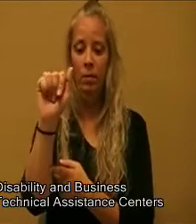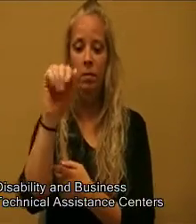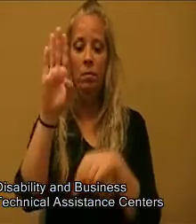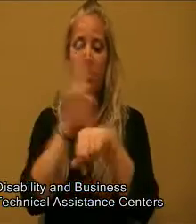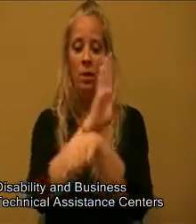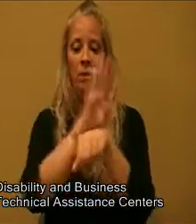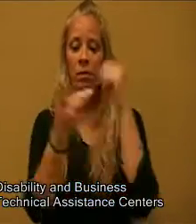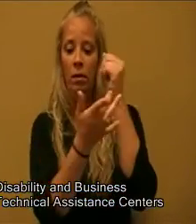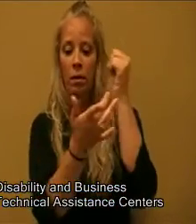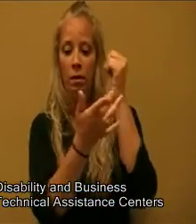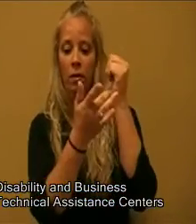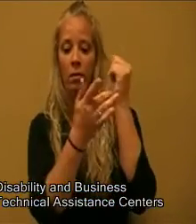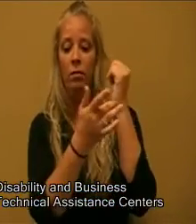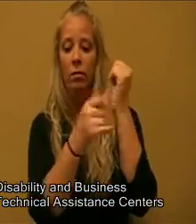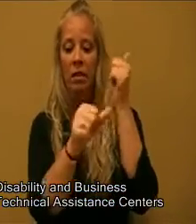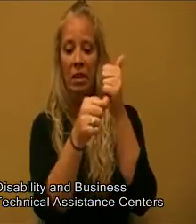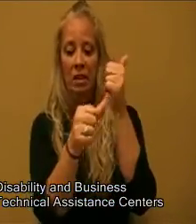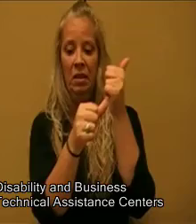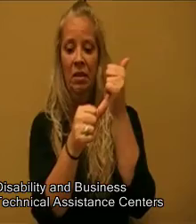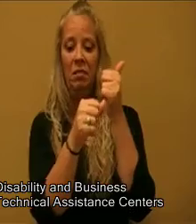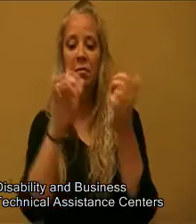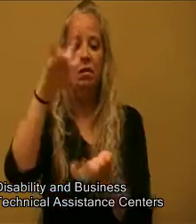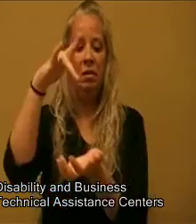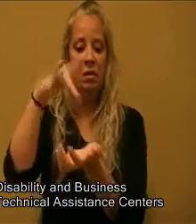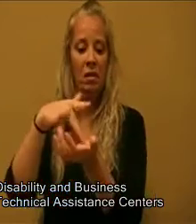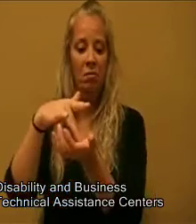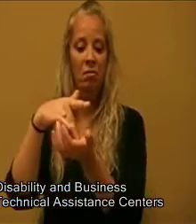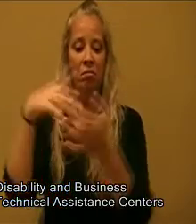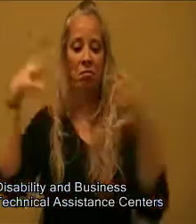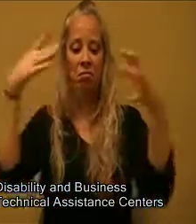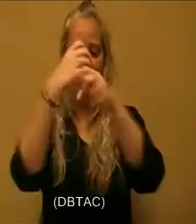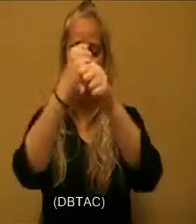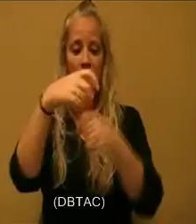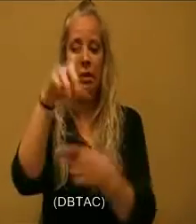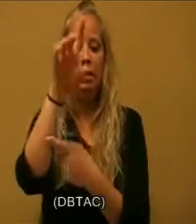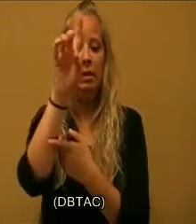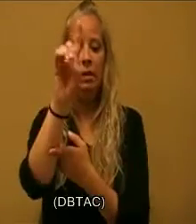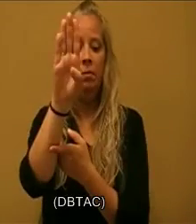The Disability and Business Technical Assistance Centers or DIBTAC